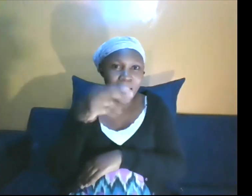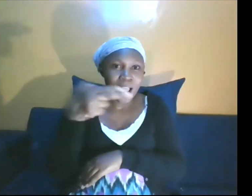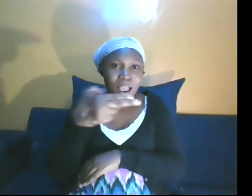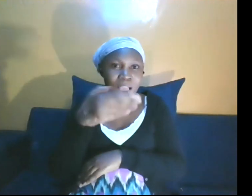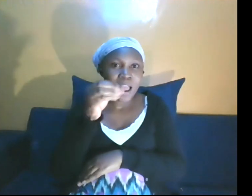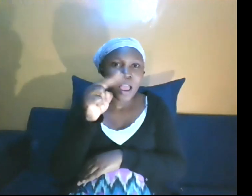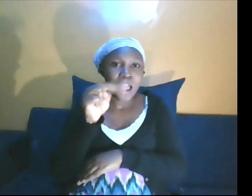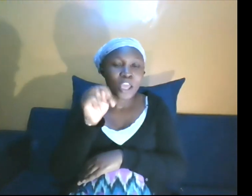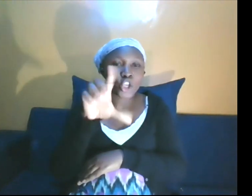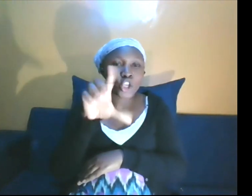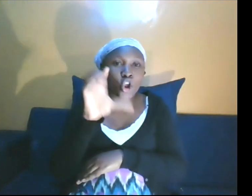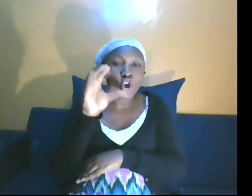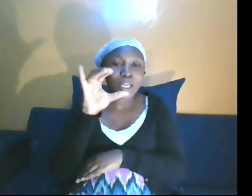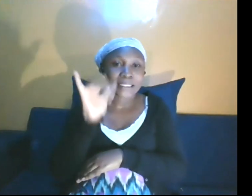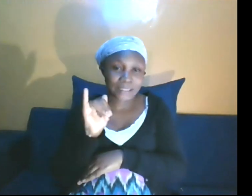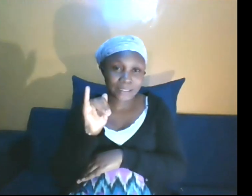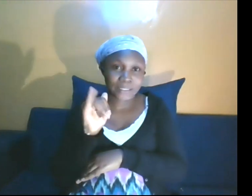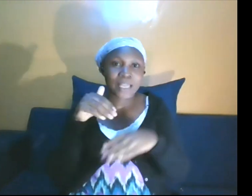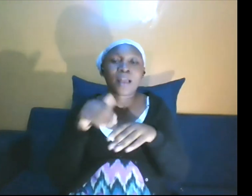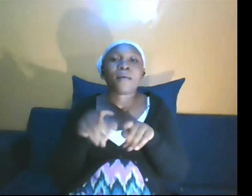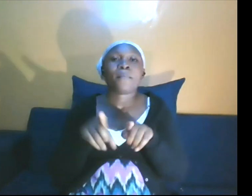A&M in the US.